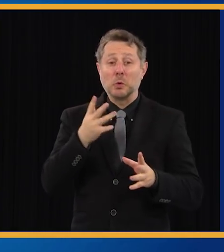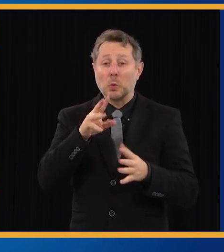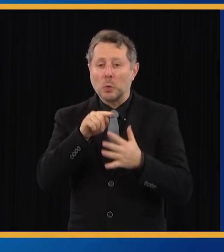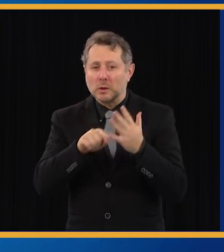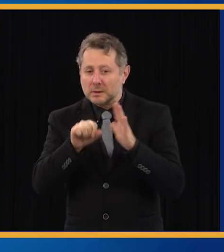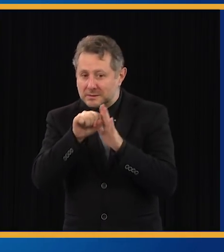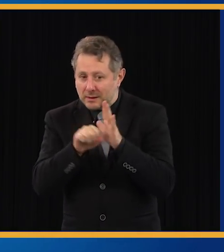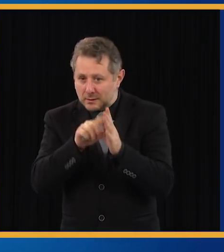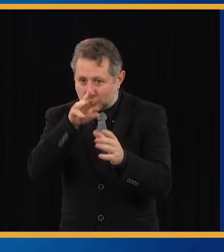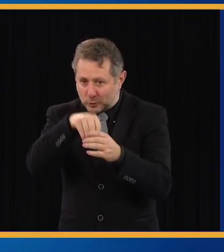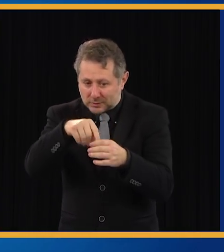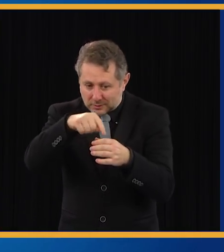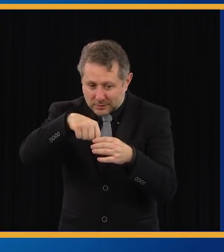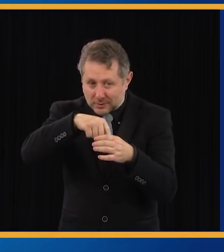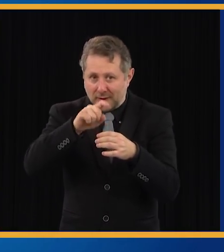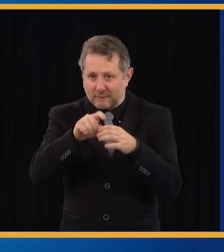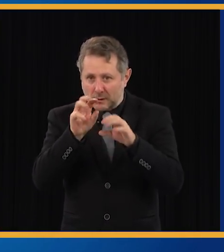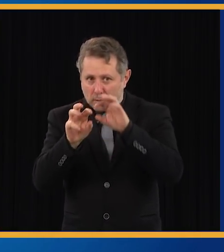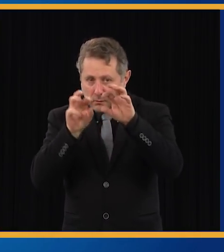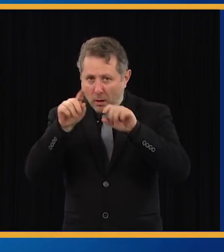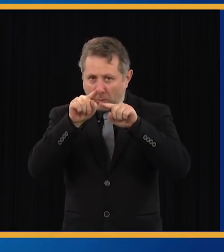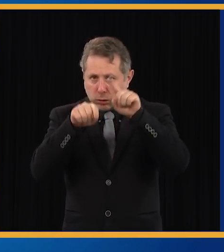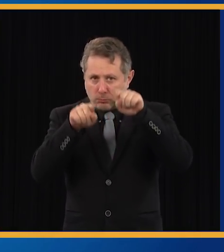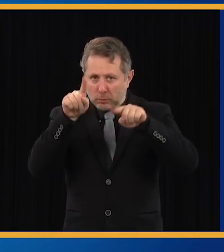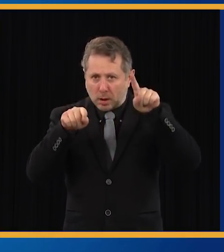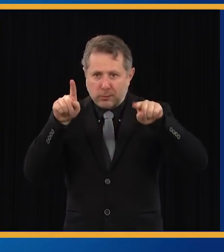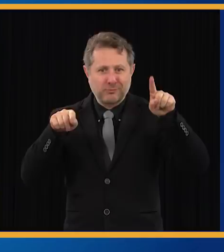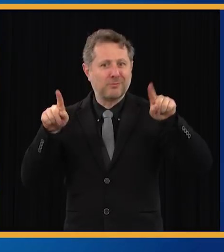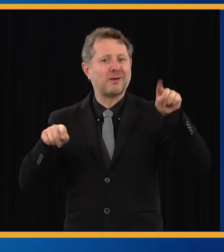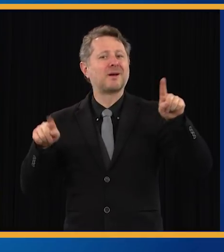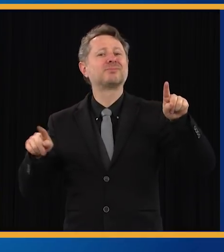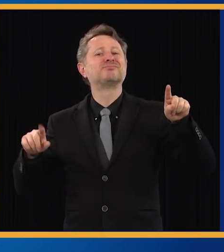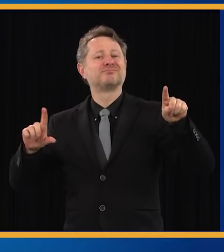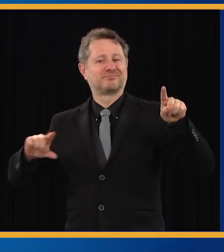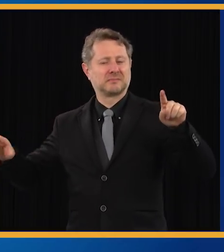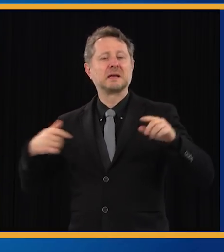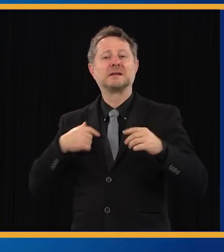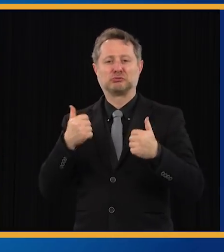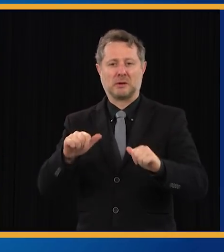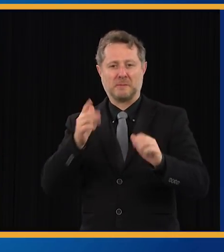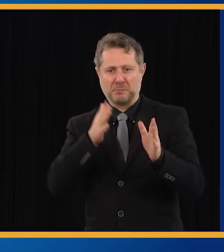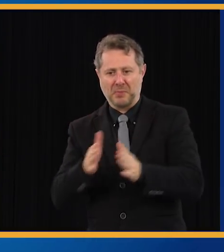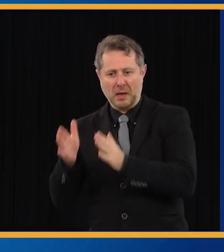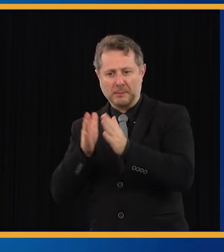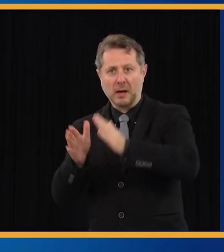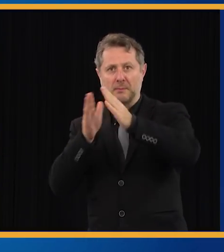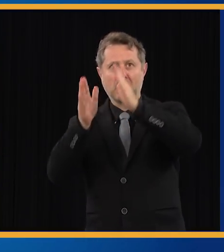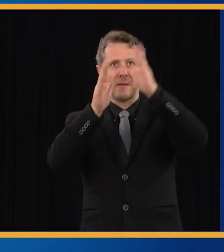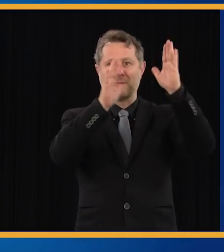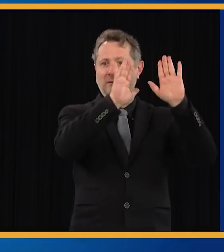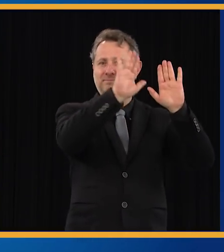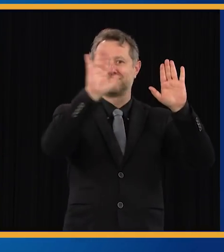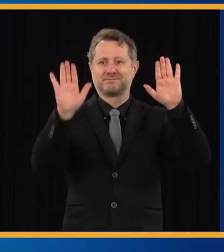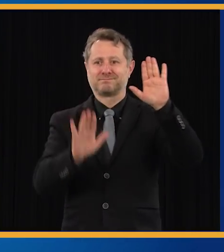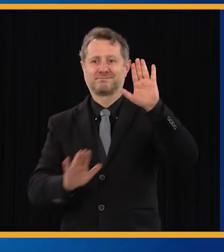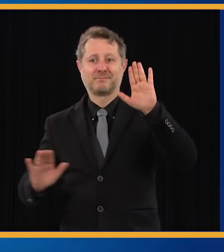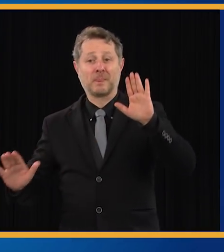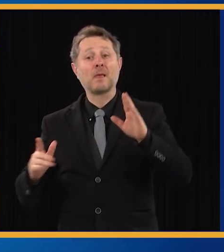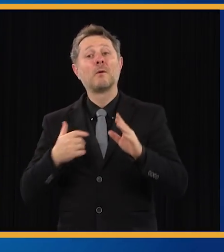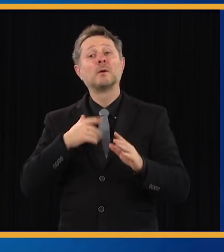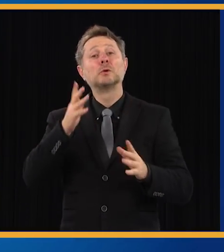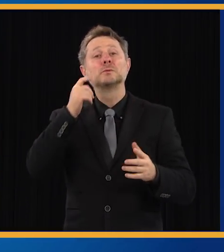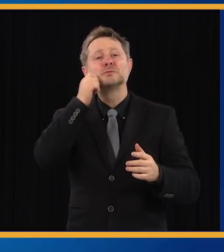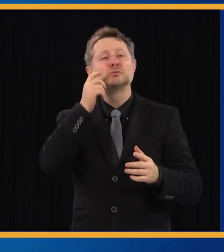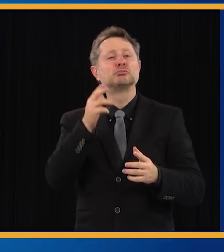state. And that's what we're trying to navigate. By race, you see the